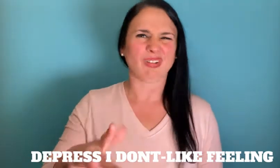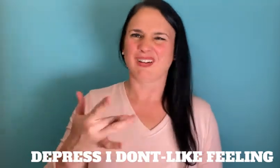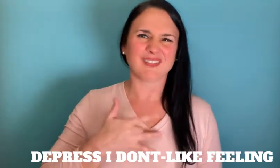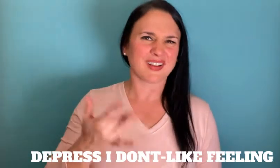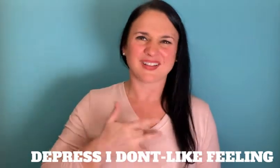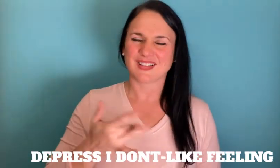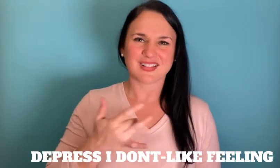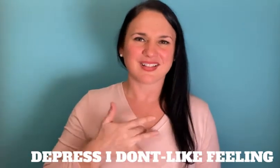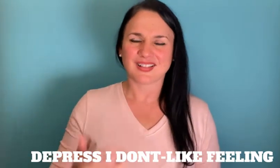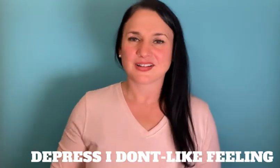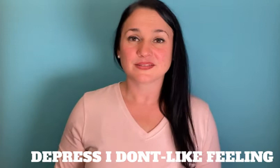Depression? I don't like the feeling.